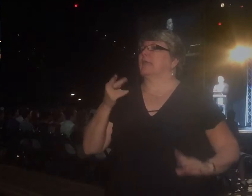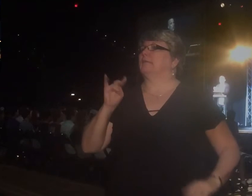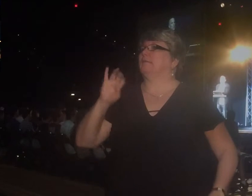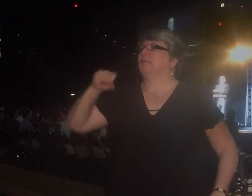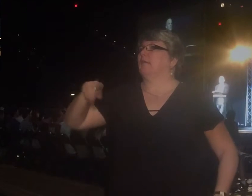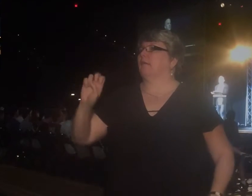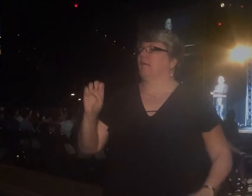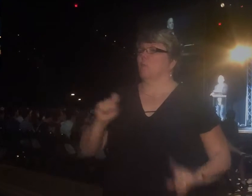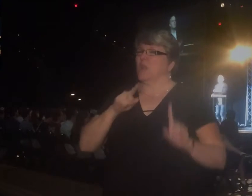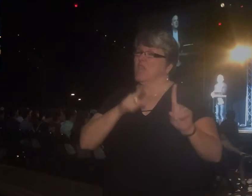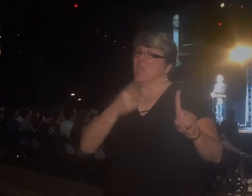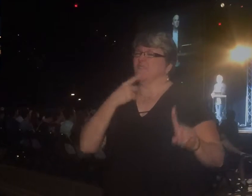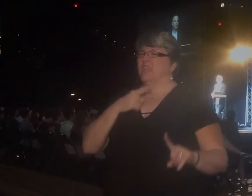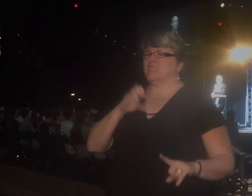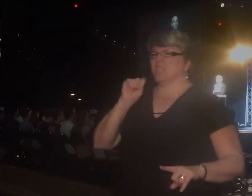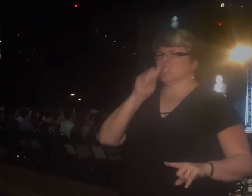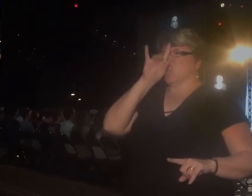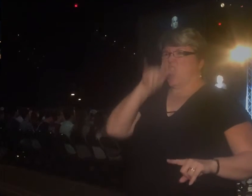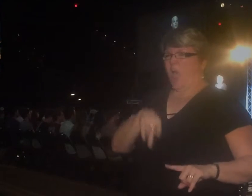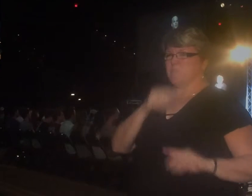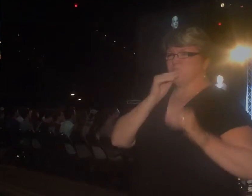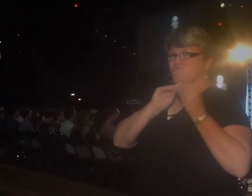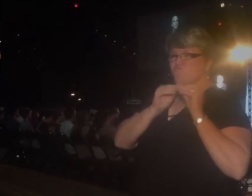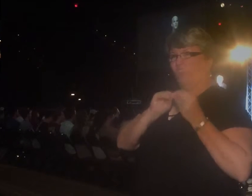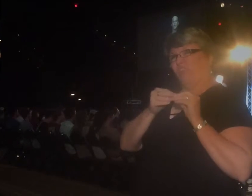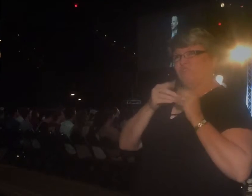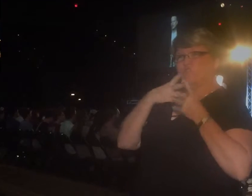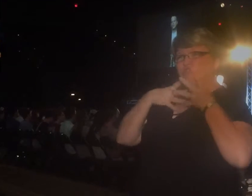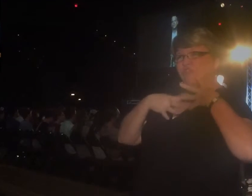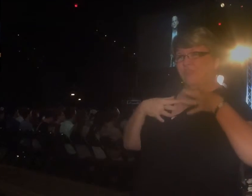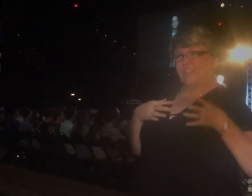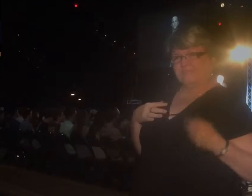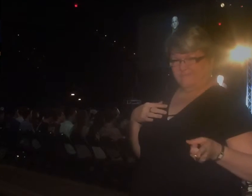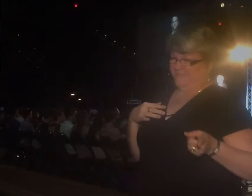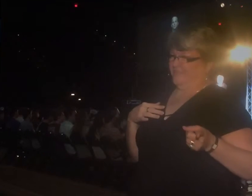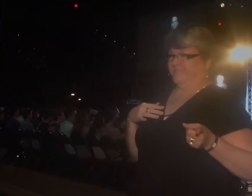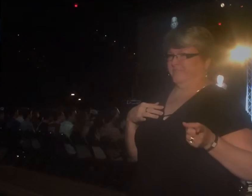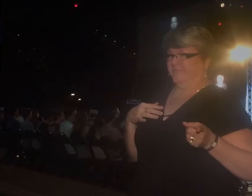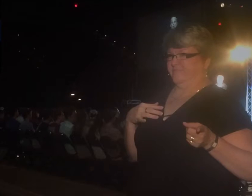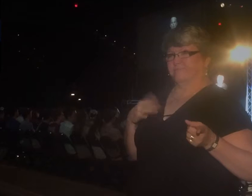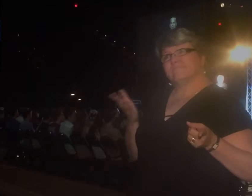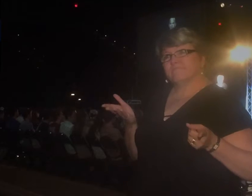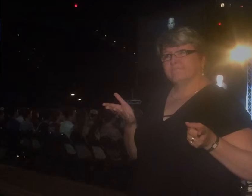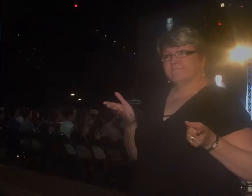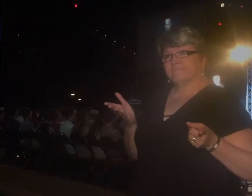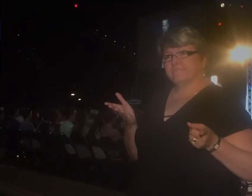technique. Well, what if he's a sloppy kisser?